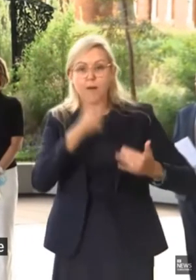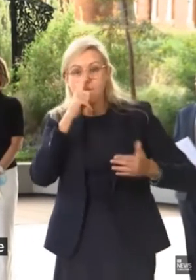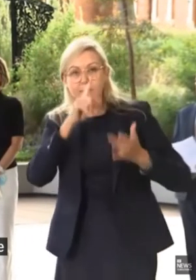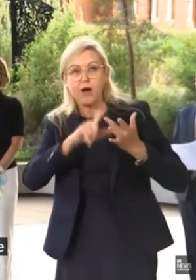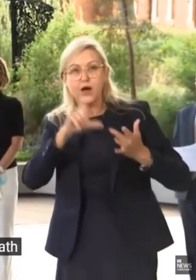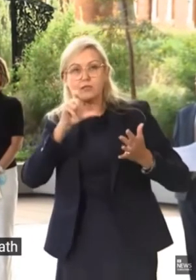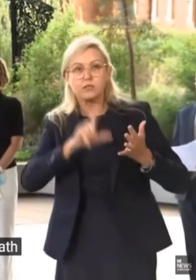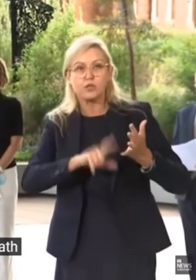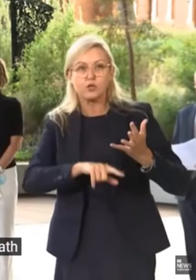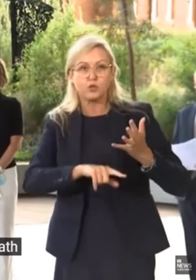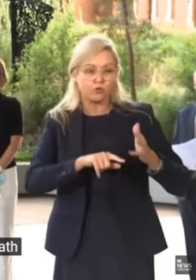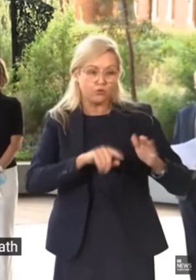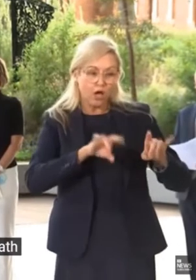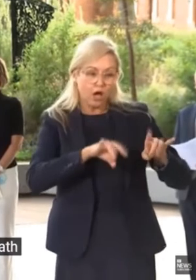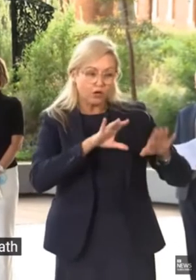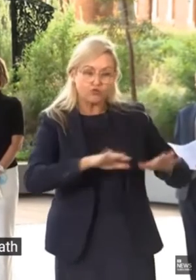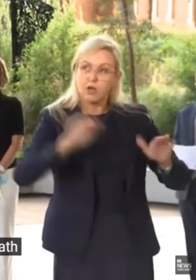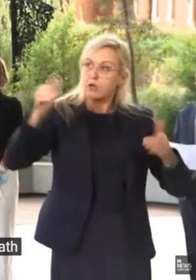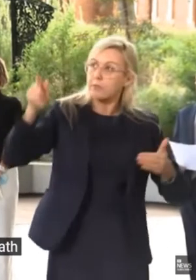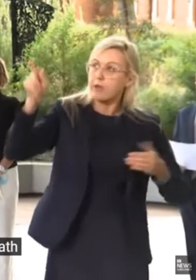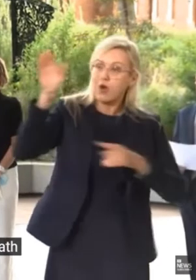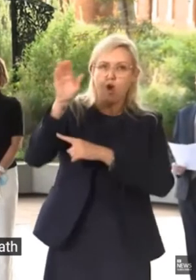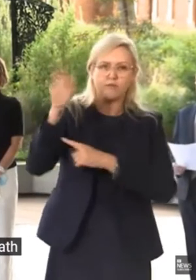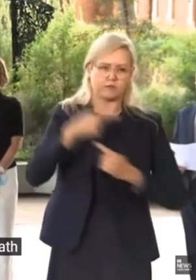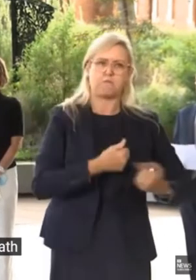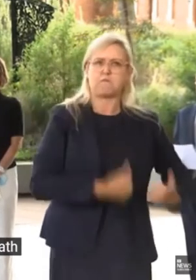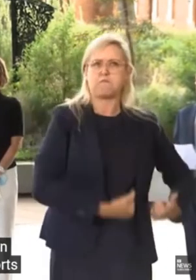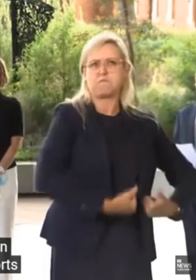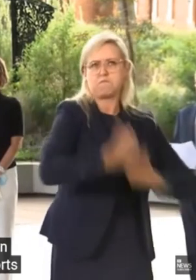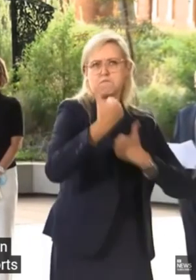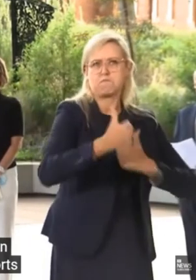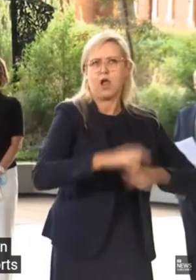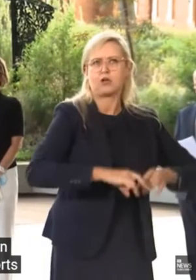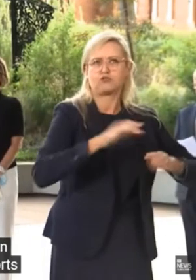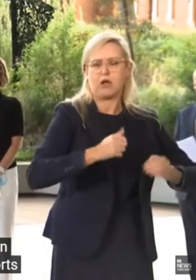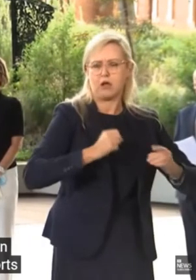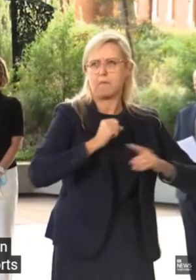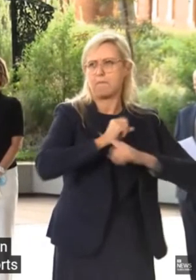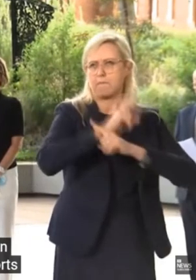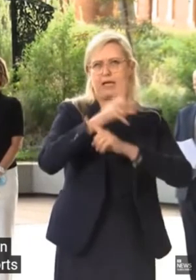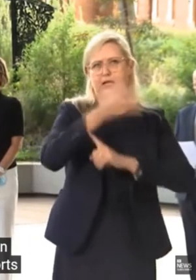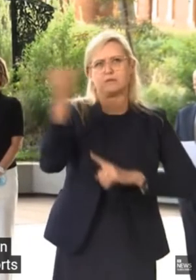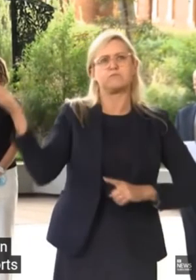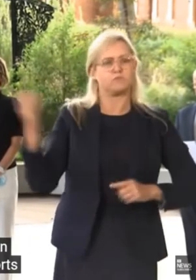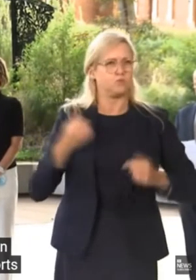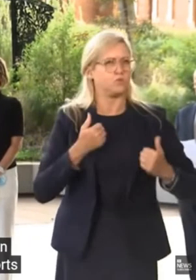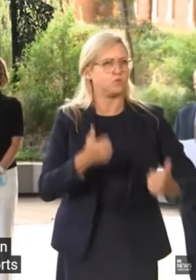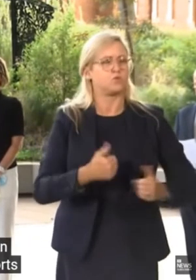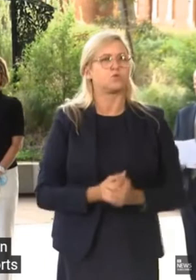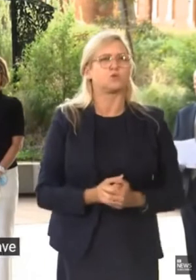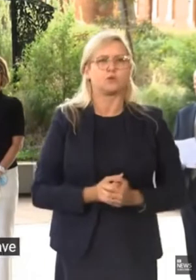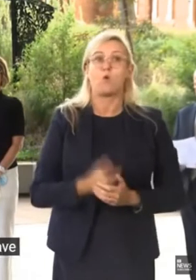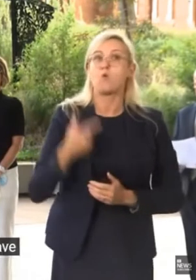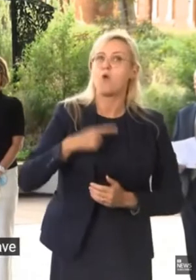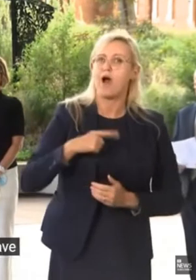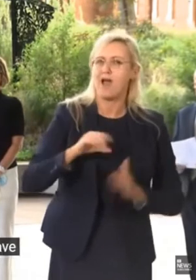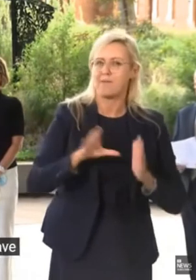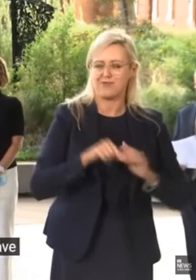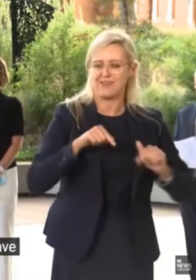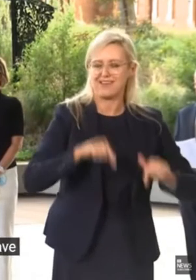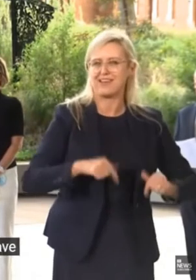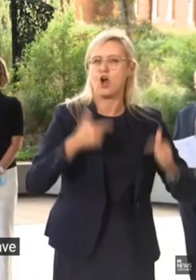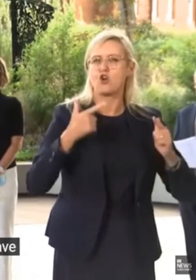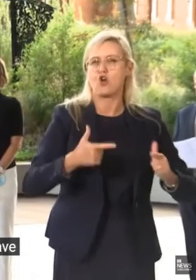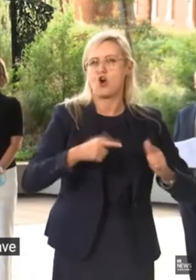in our state because of the efforts and sacrifices that people have made day in, day out. But vaccination has been key in